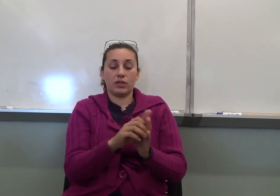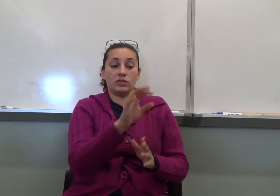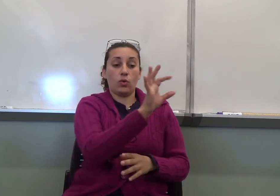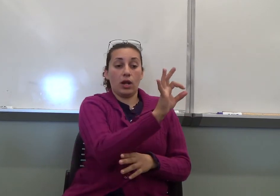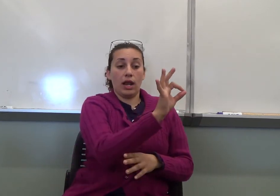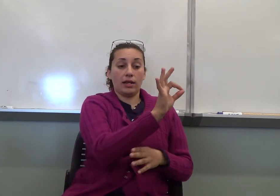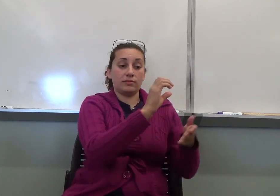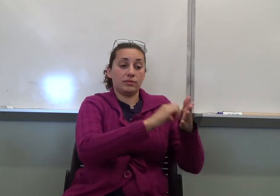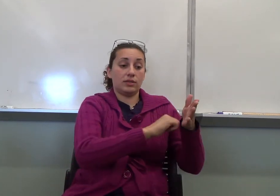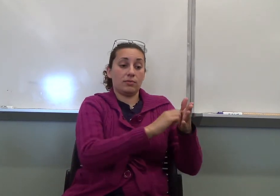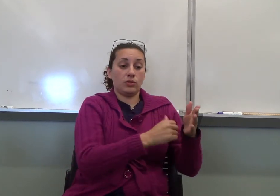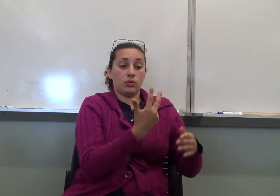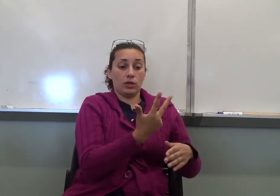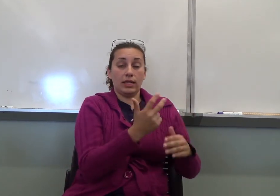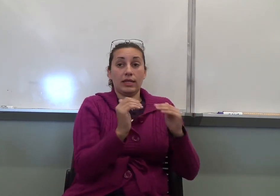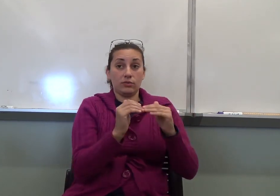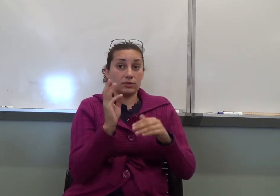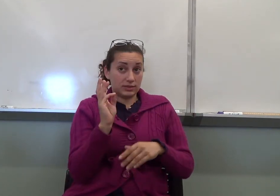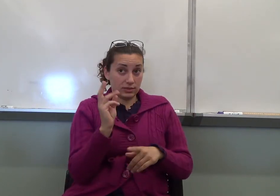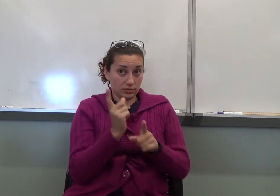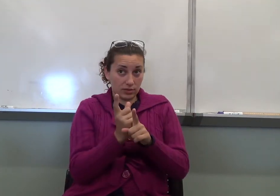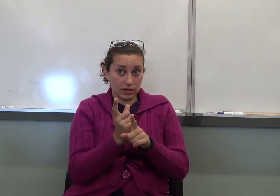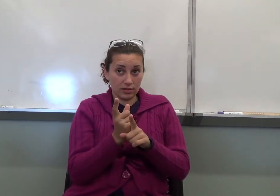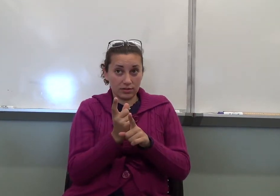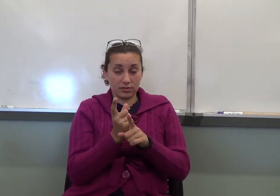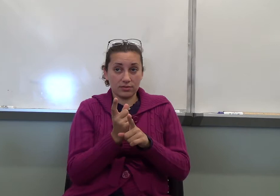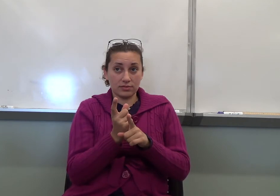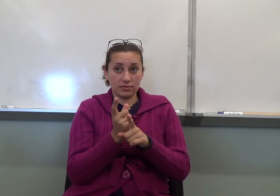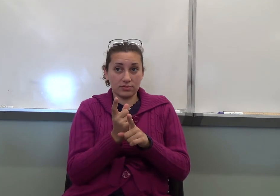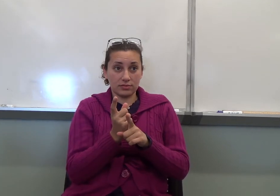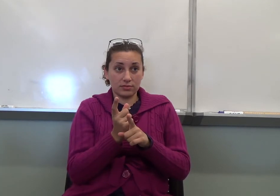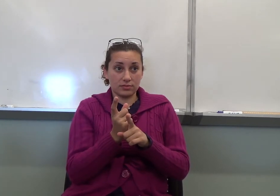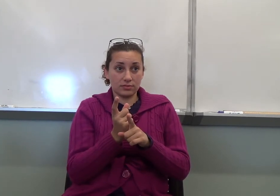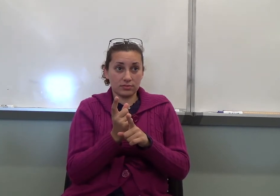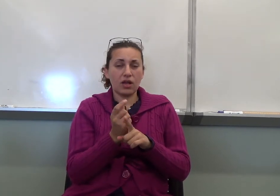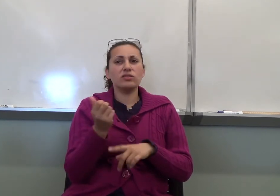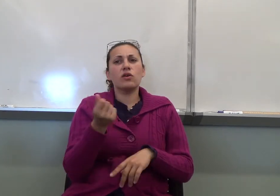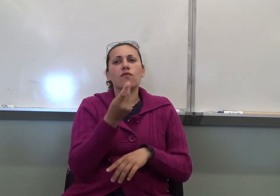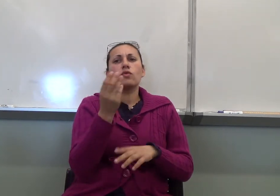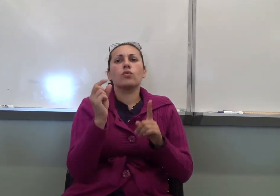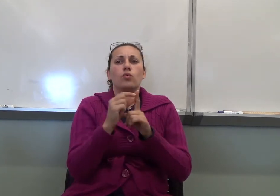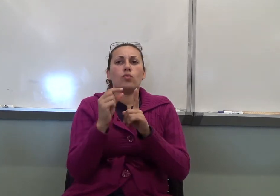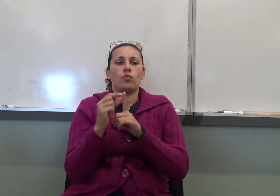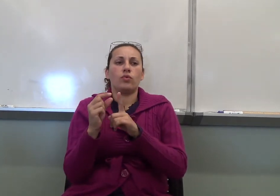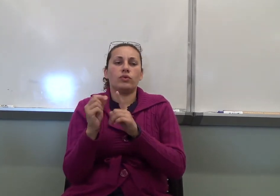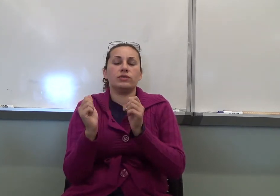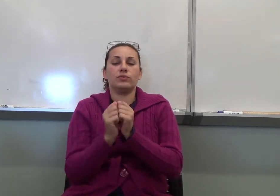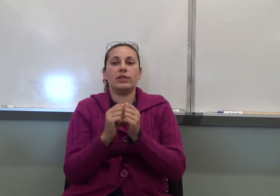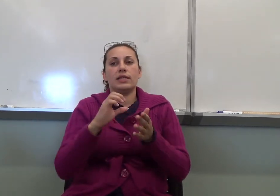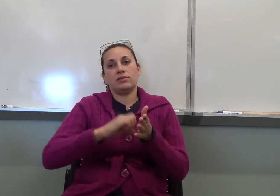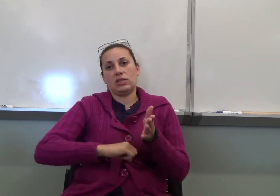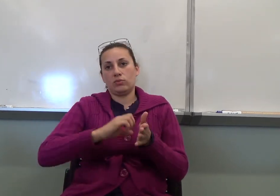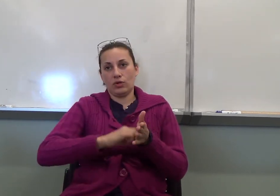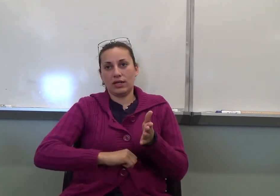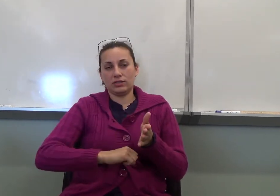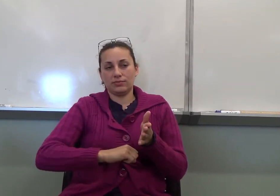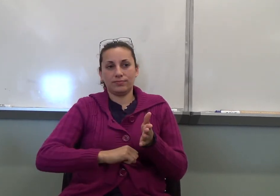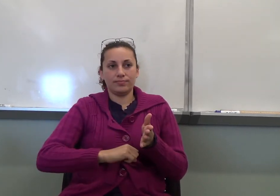subtract 3 is equal to 6. Now there are quite a few words that go along with subtraction, but unfortunately because of